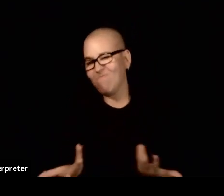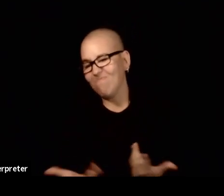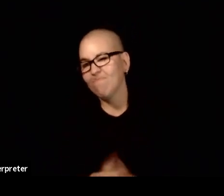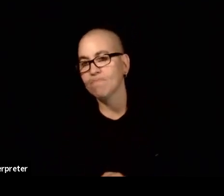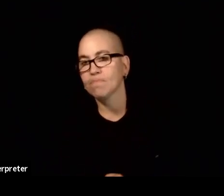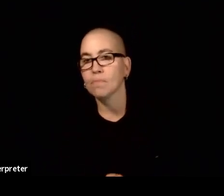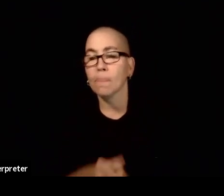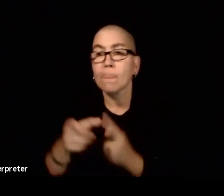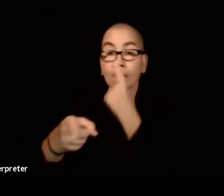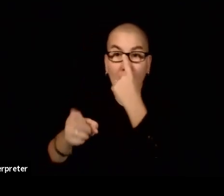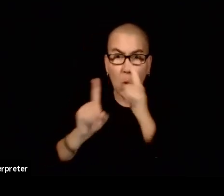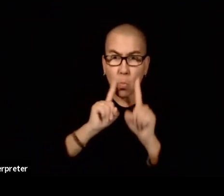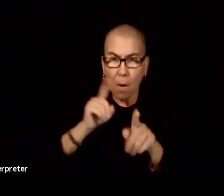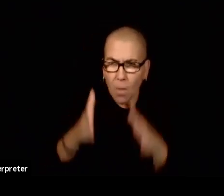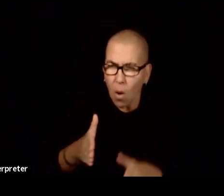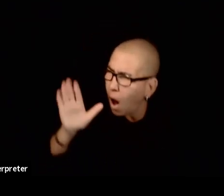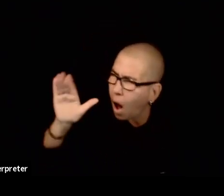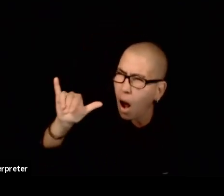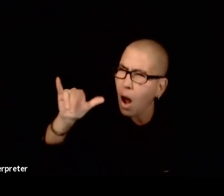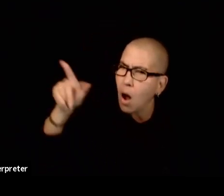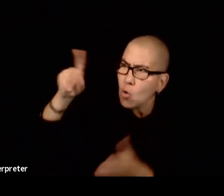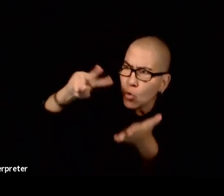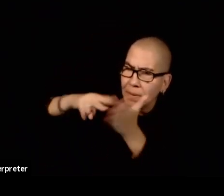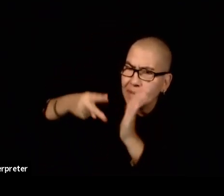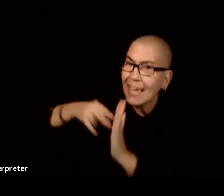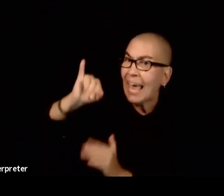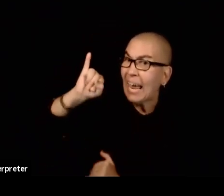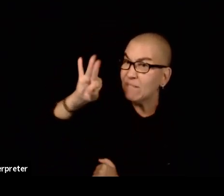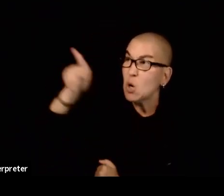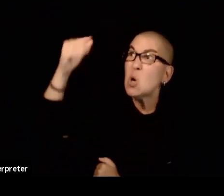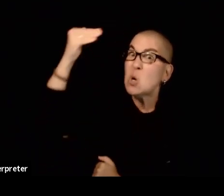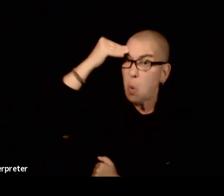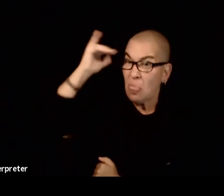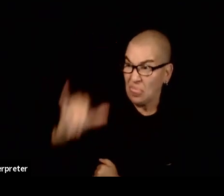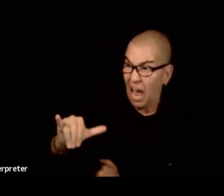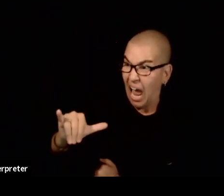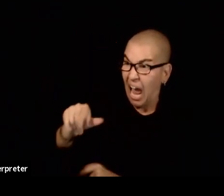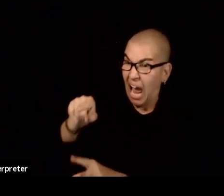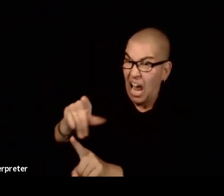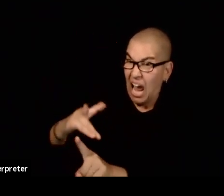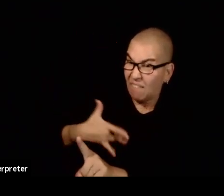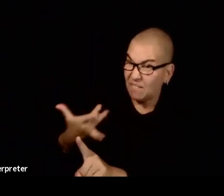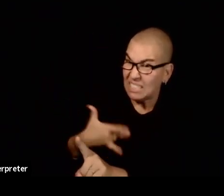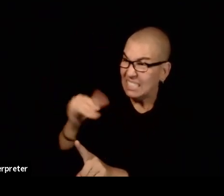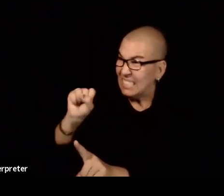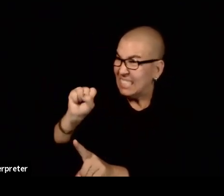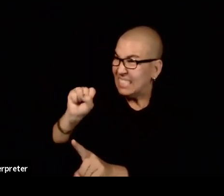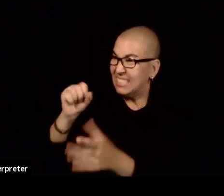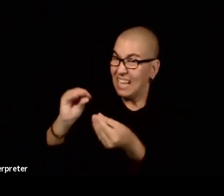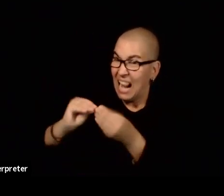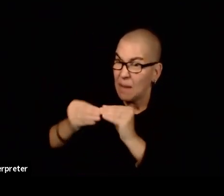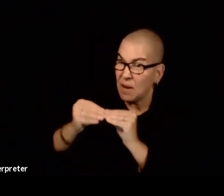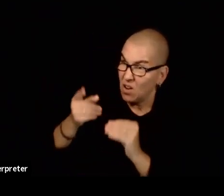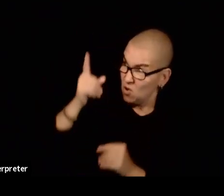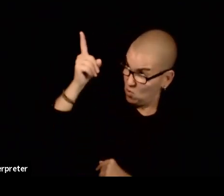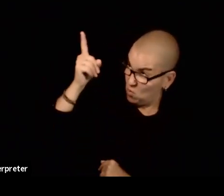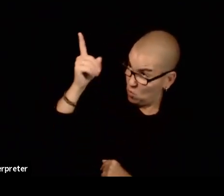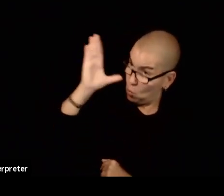and do, is there any action taken to try to stop the gathering?